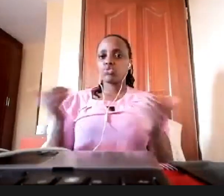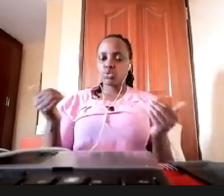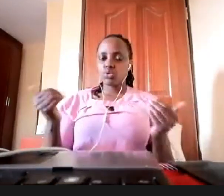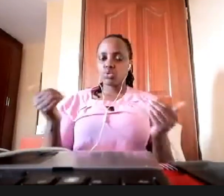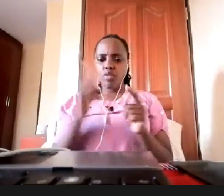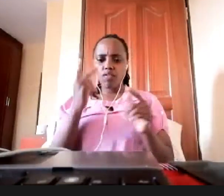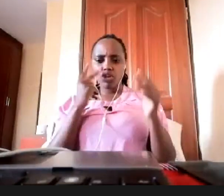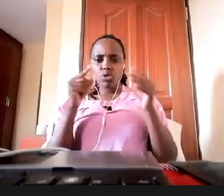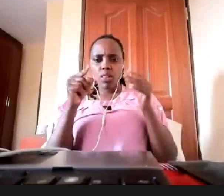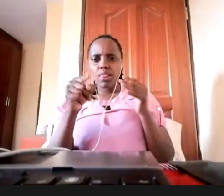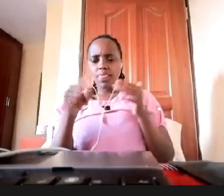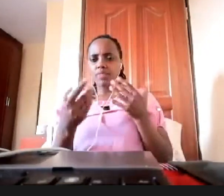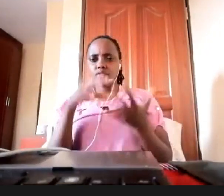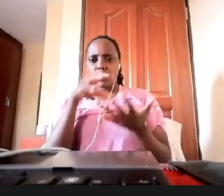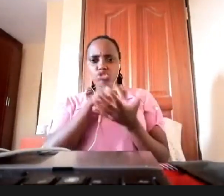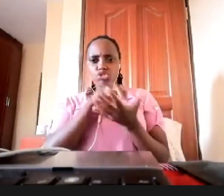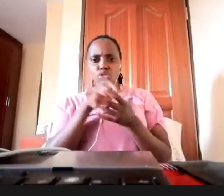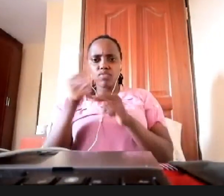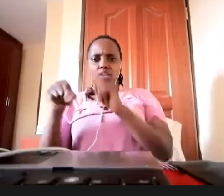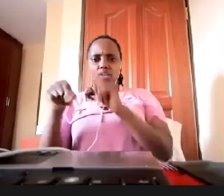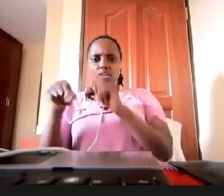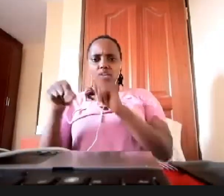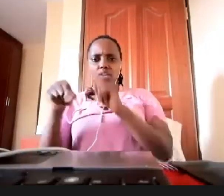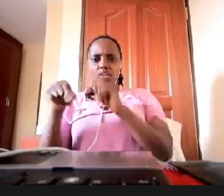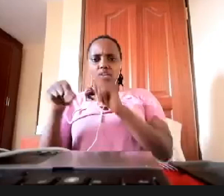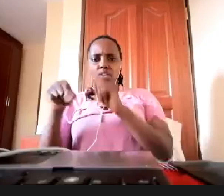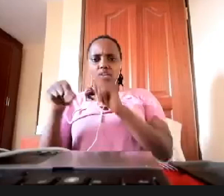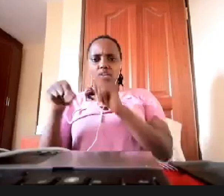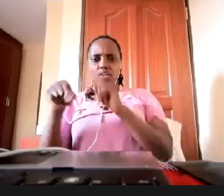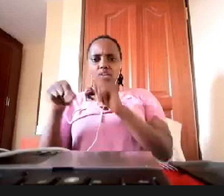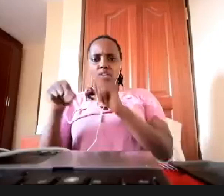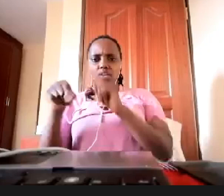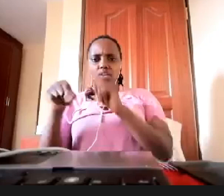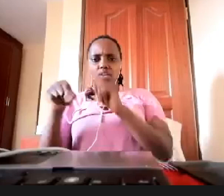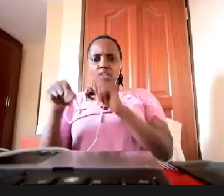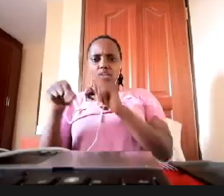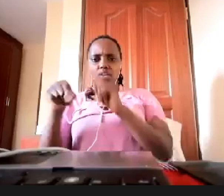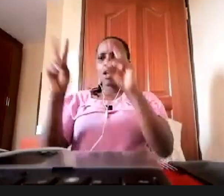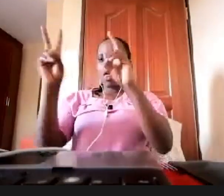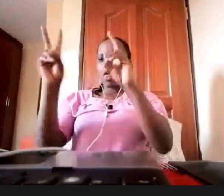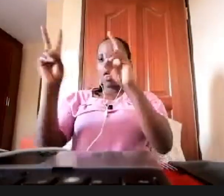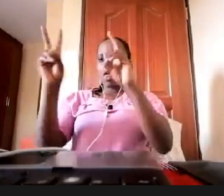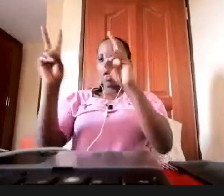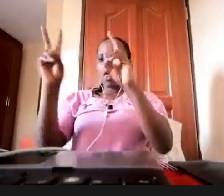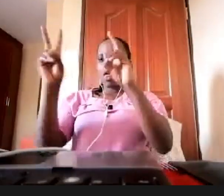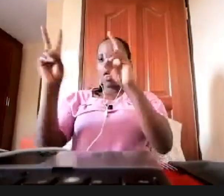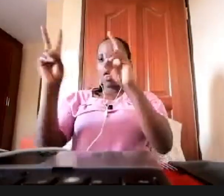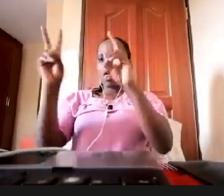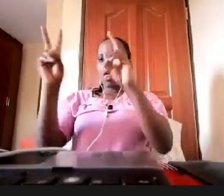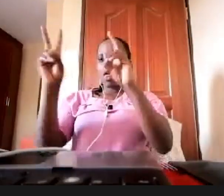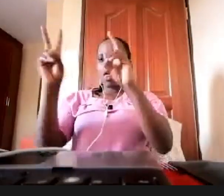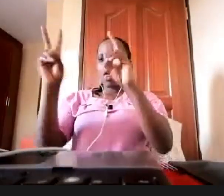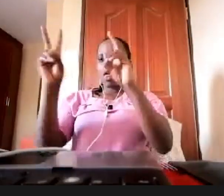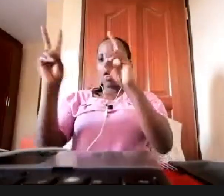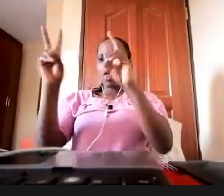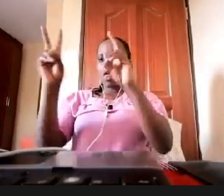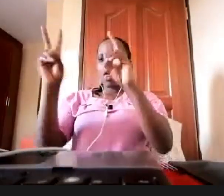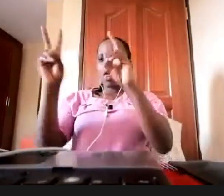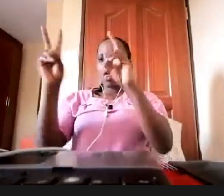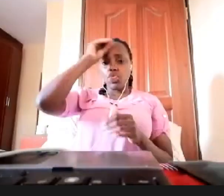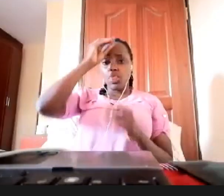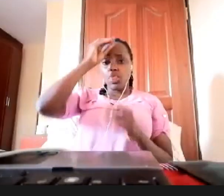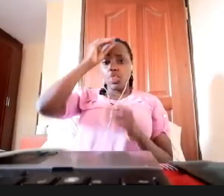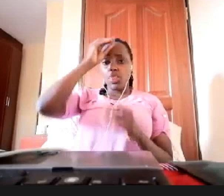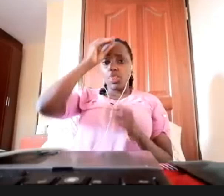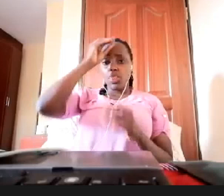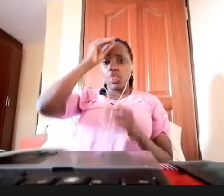visualized the Gambia in the context of the various clusters. It was named The Gambia We Want. Their views and opinions were incorporated in